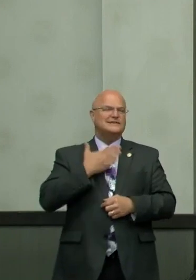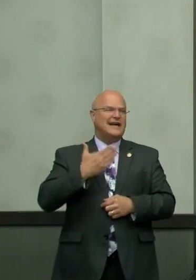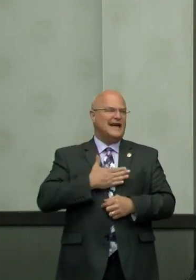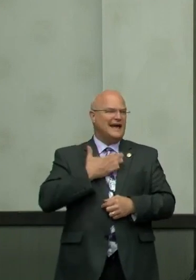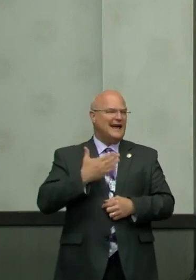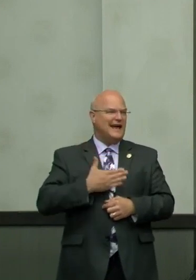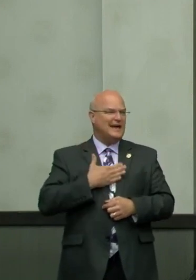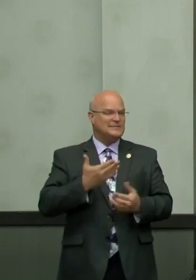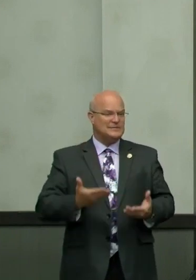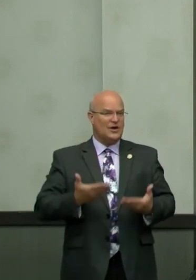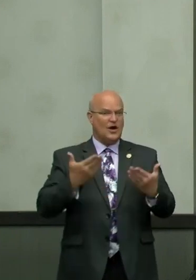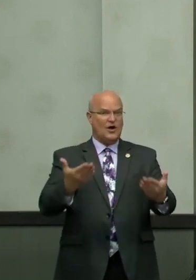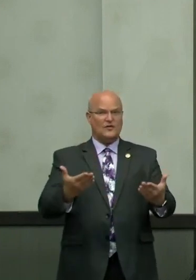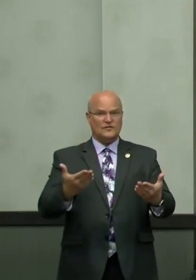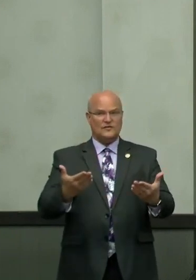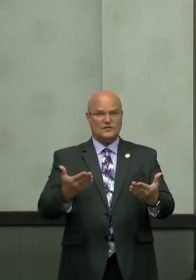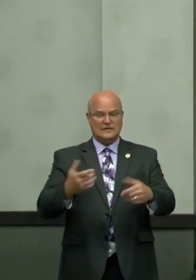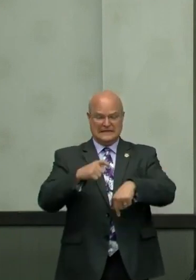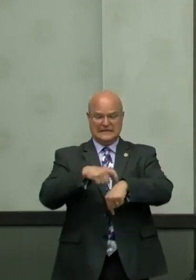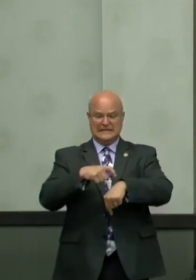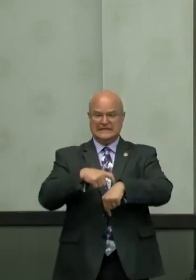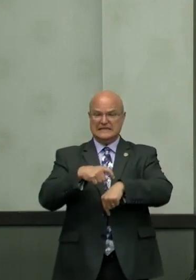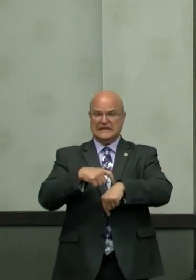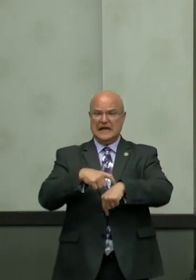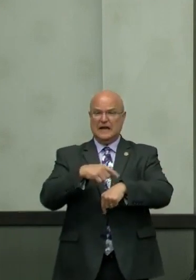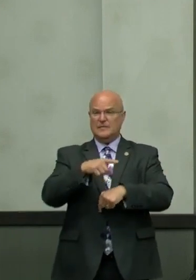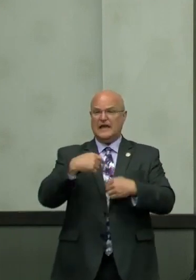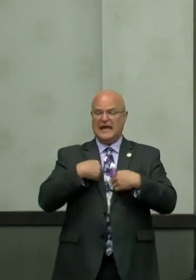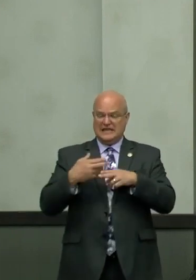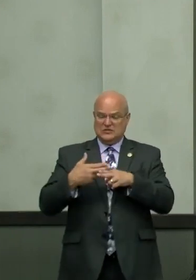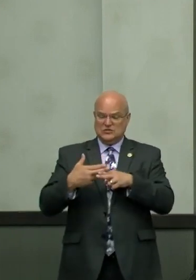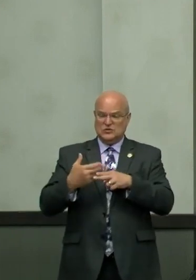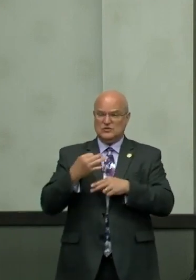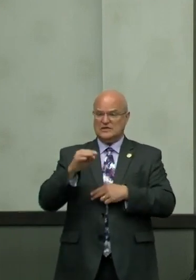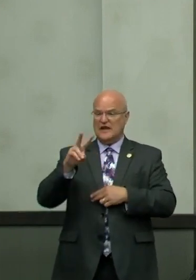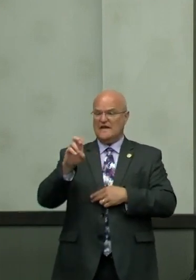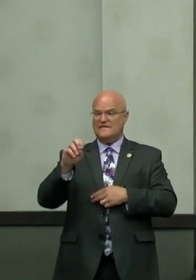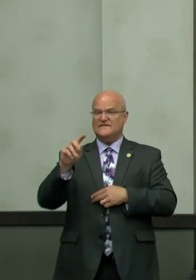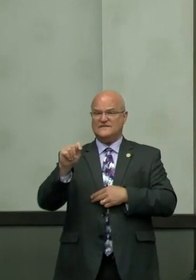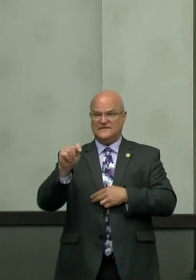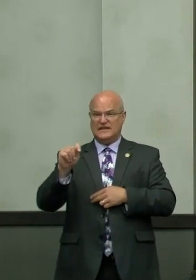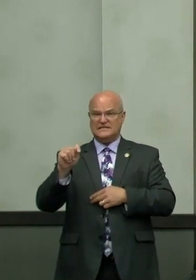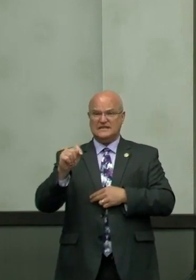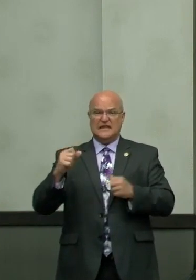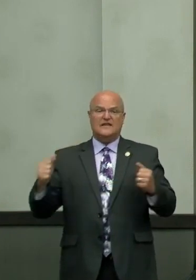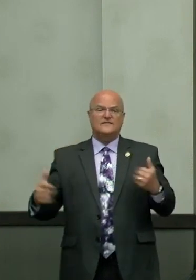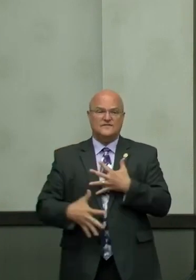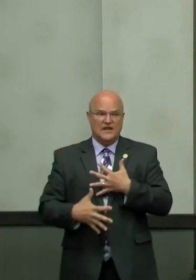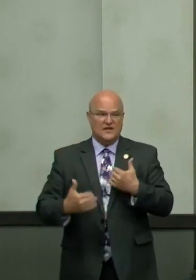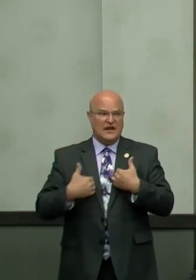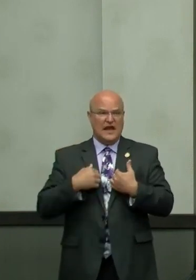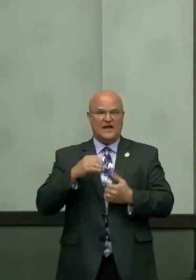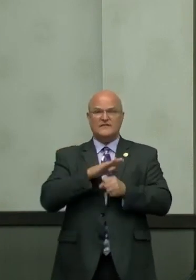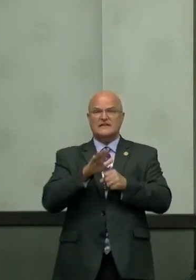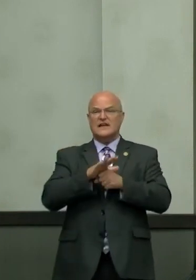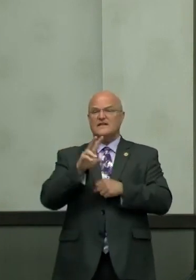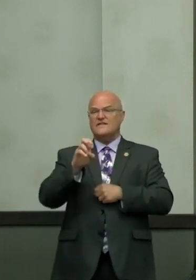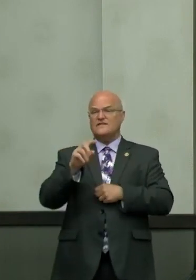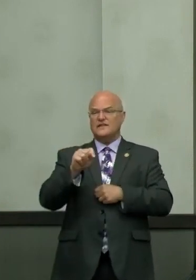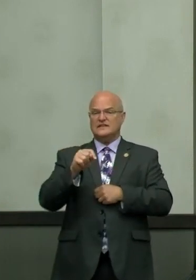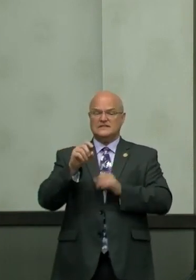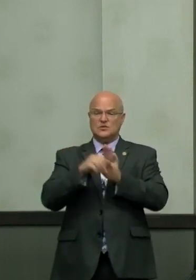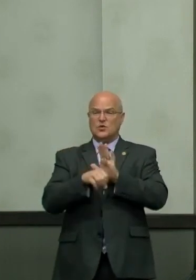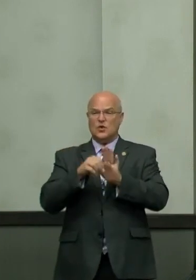able to offer, at least in the time that they had a shortage of ventilators and a great fear of having enough ventilators in